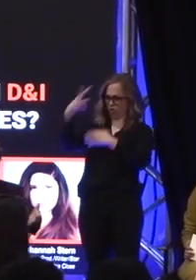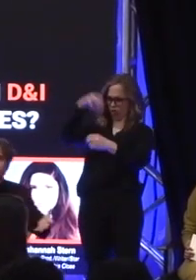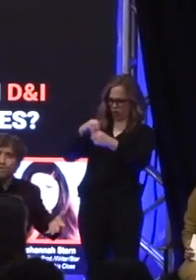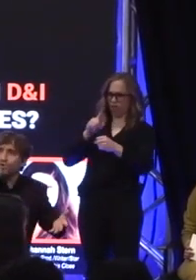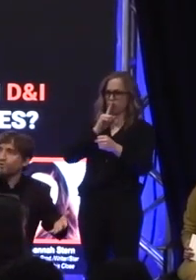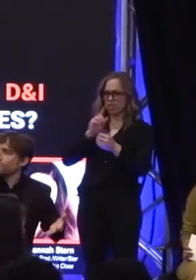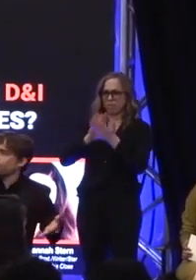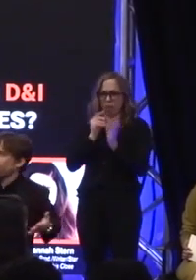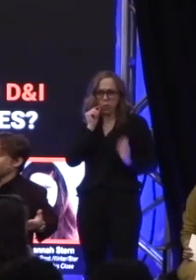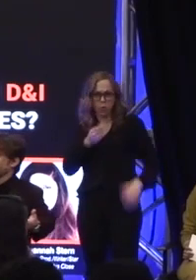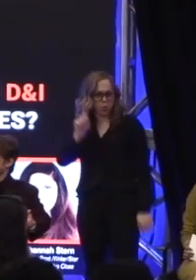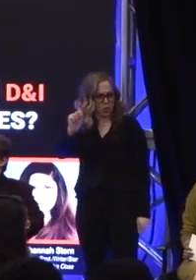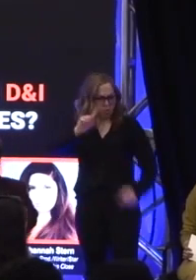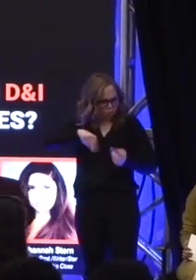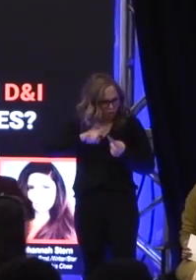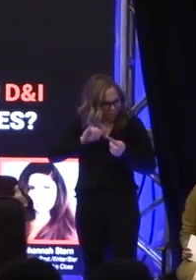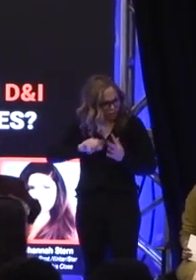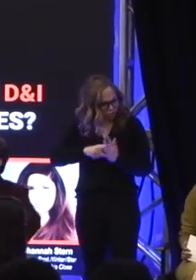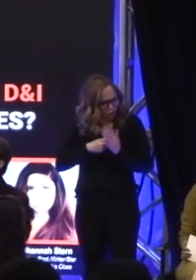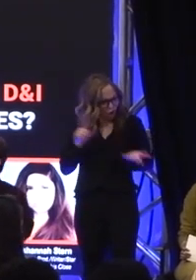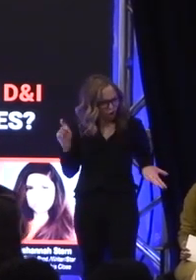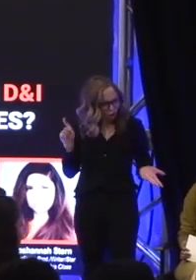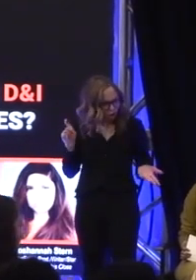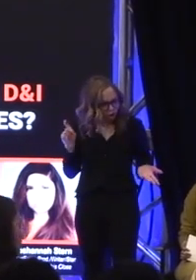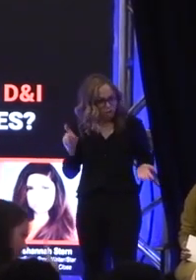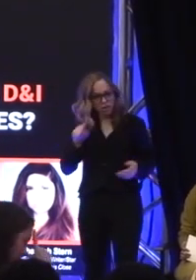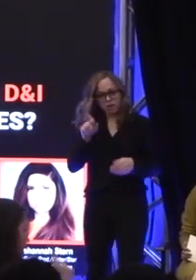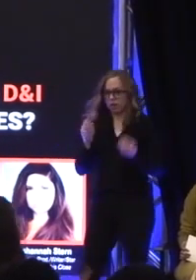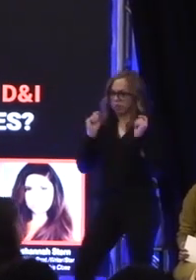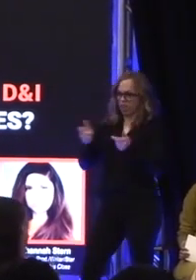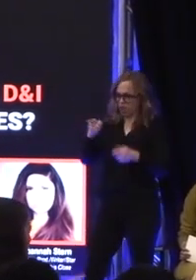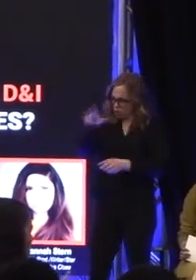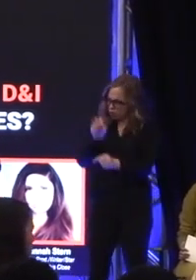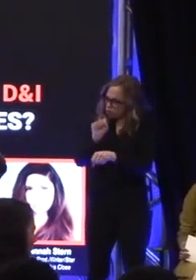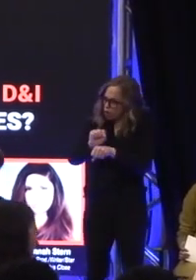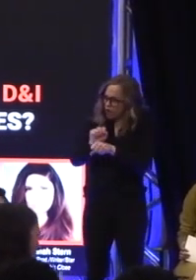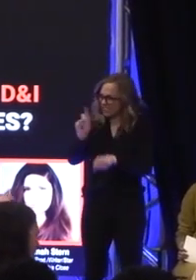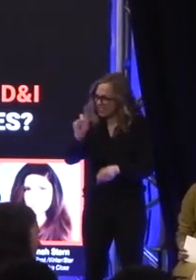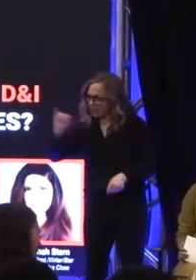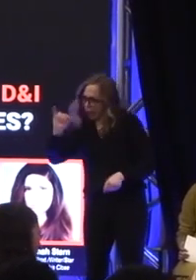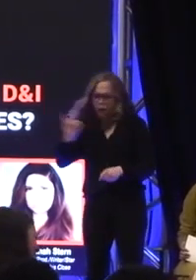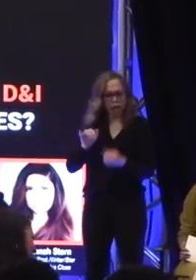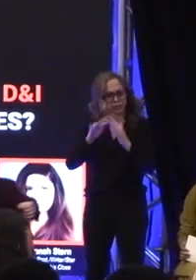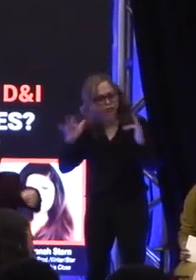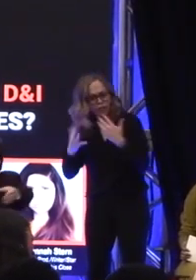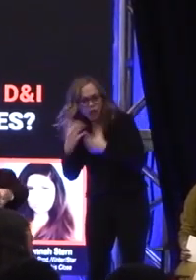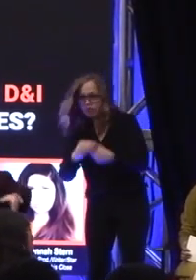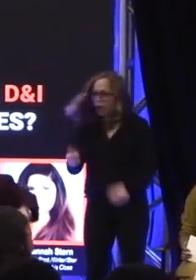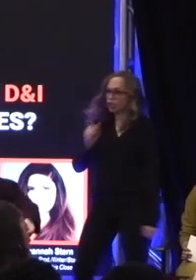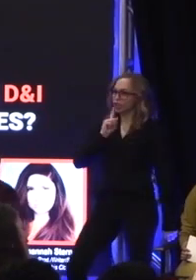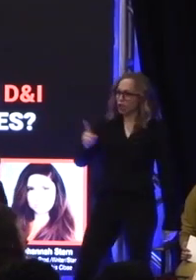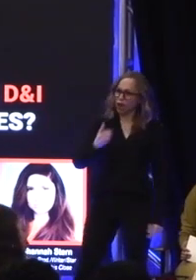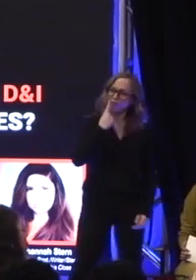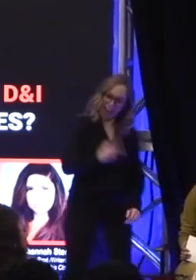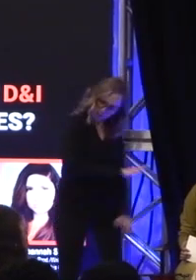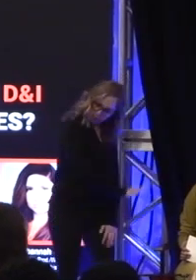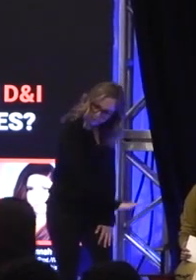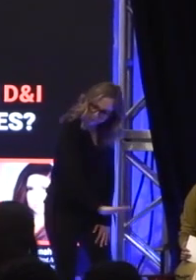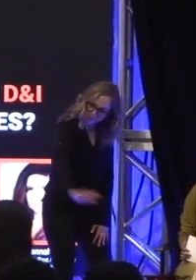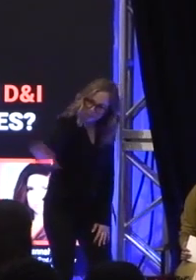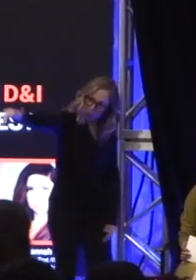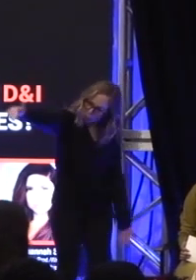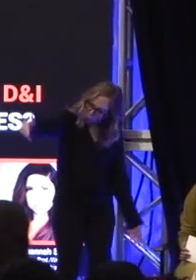inclusion become cool, right? All of a sudden, it's like, you work in diversity and inclusion? Cool, come on in. Here's the red carpet. We're letting you